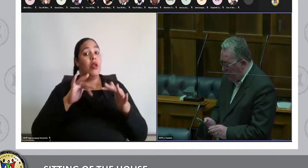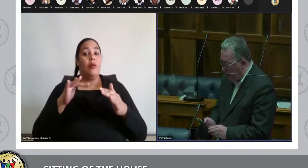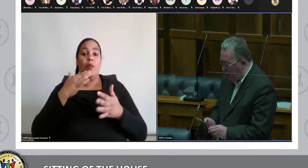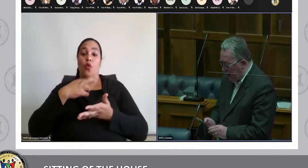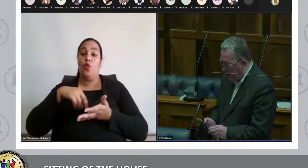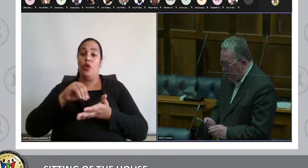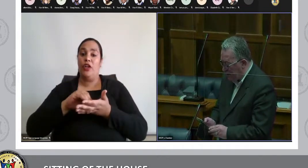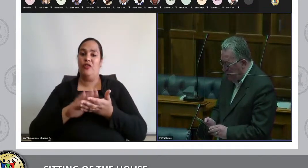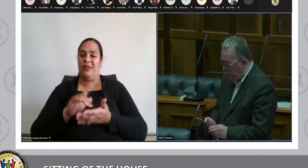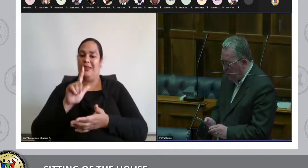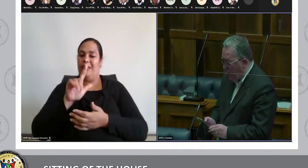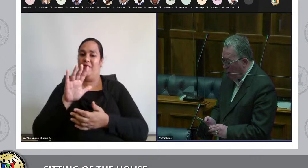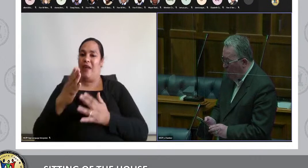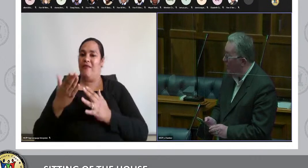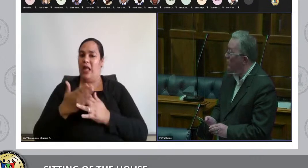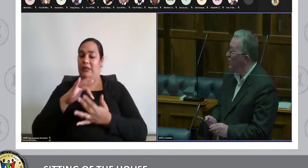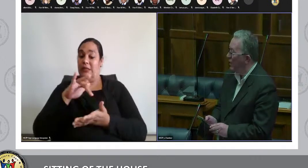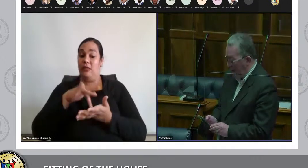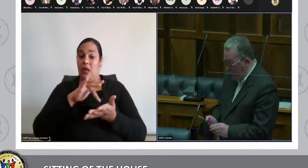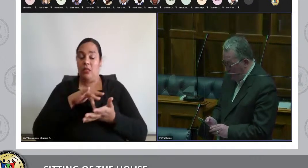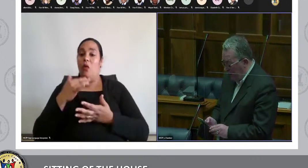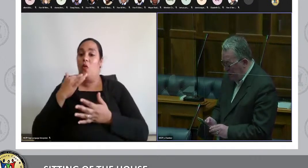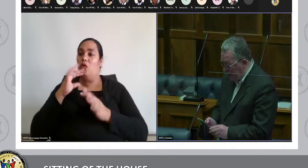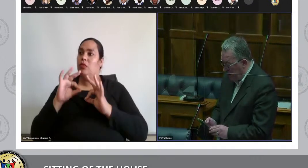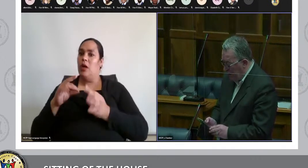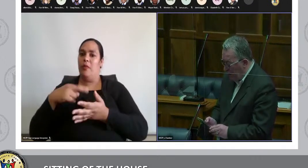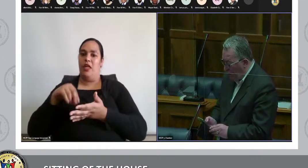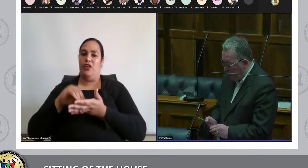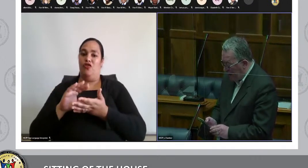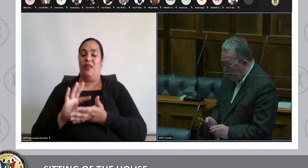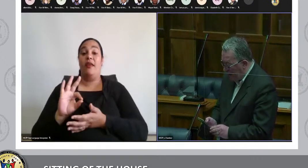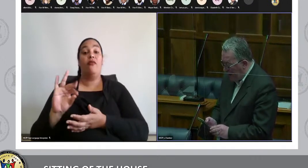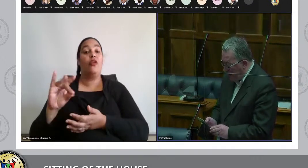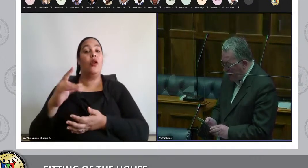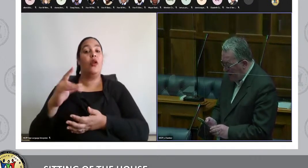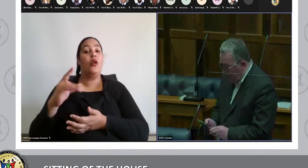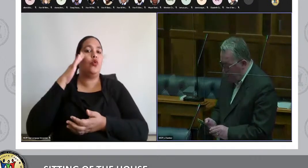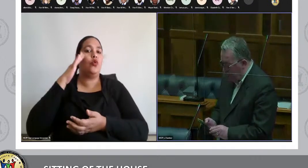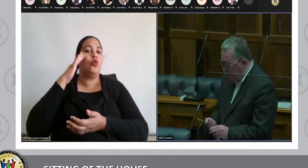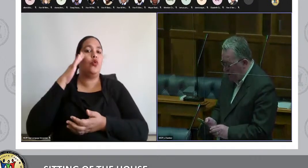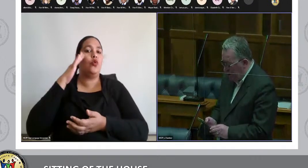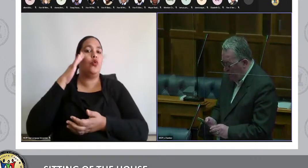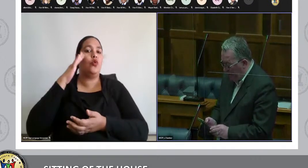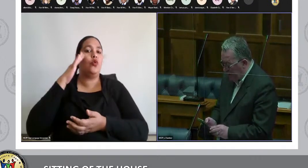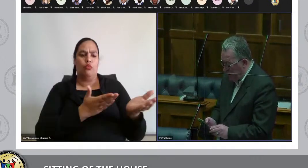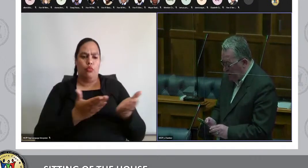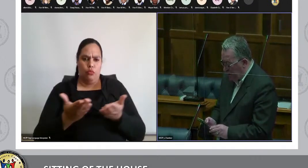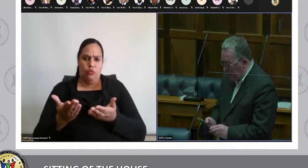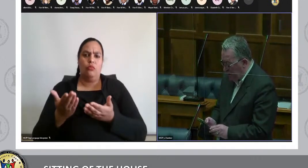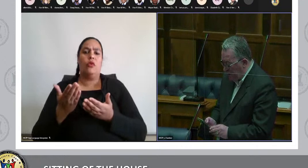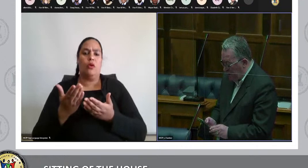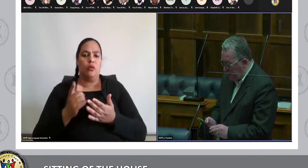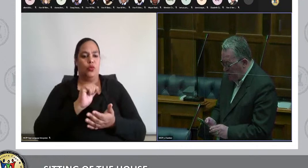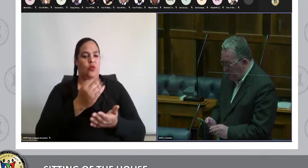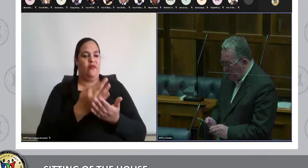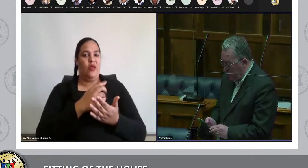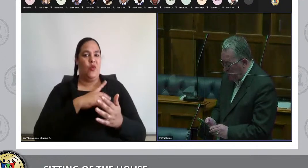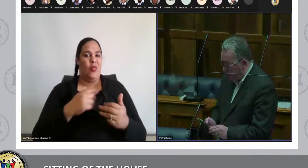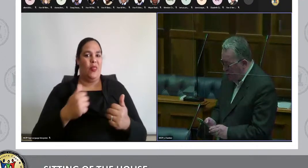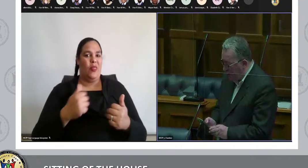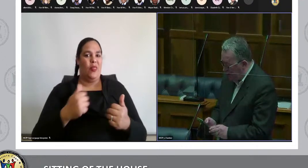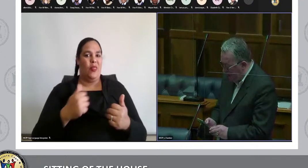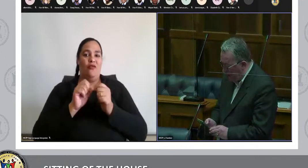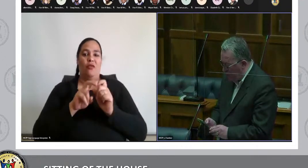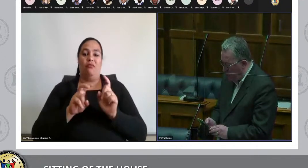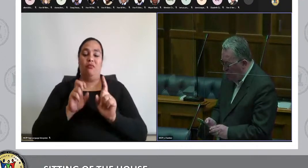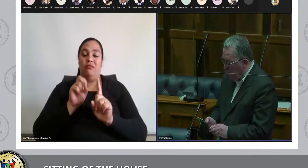these 75 access centres are registering every day. While the ANC welcomes the fact that the challenge of queue